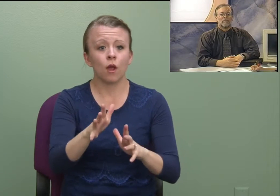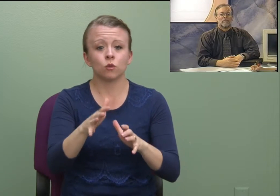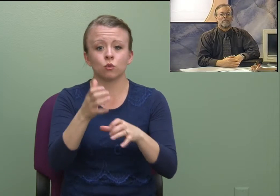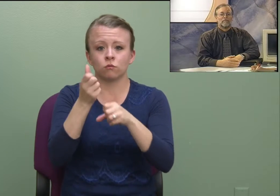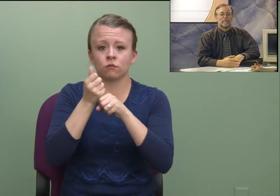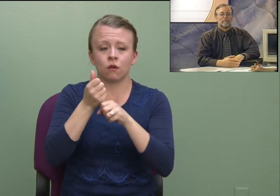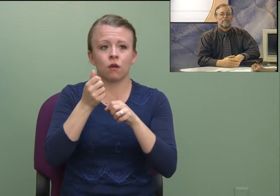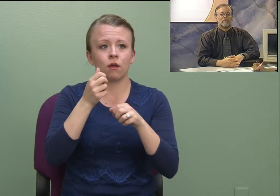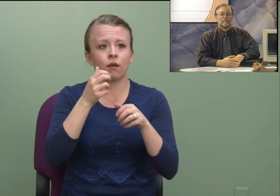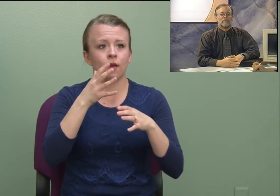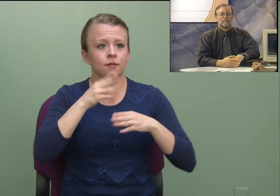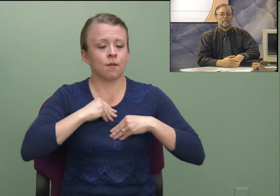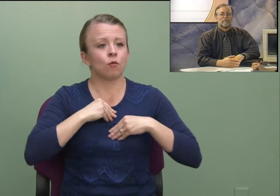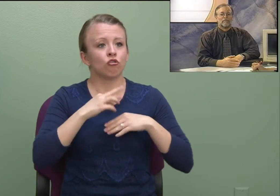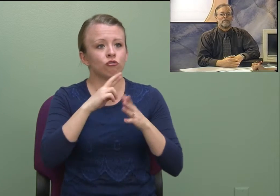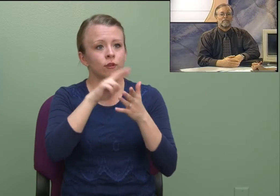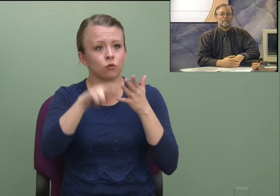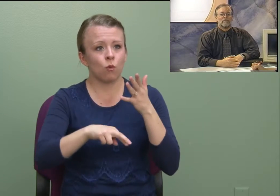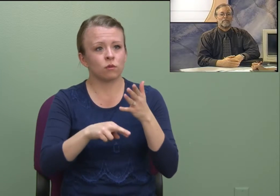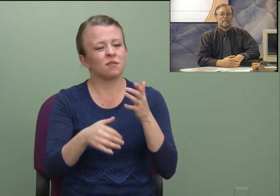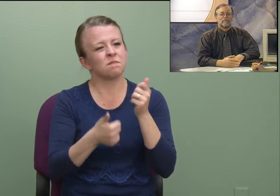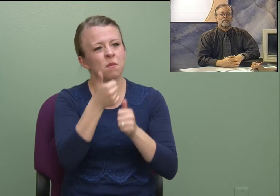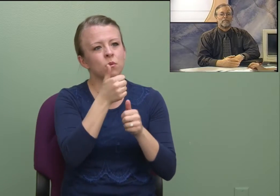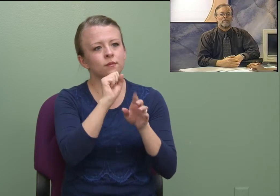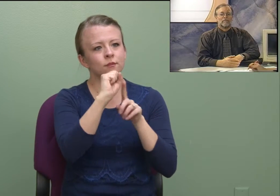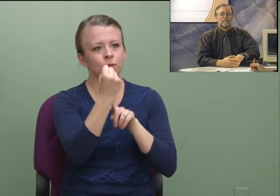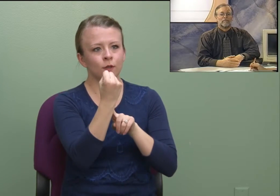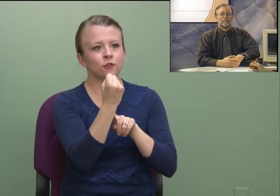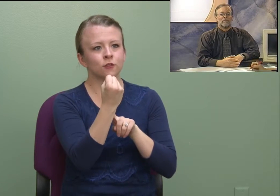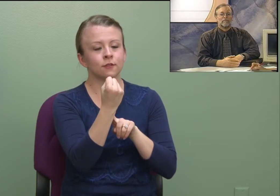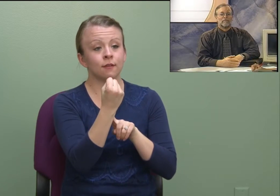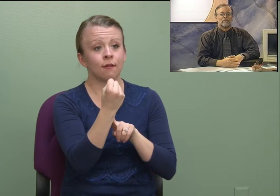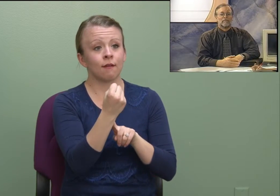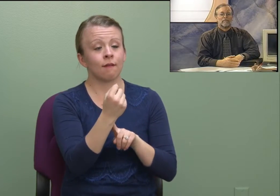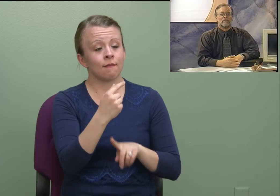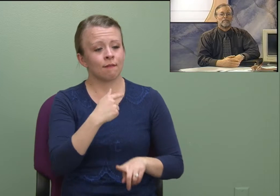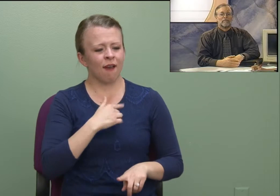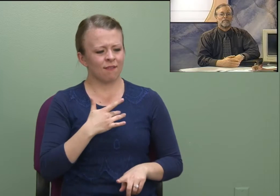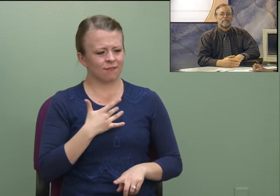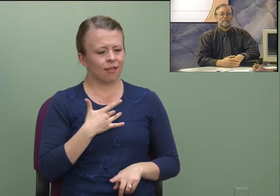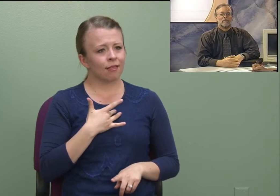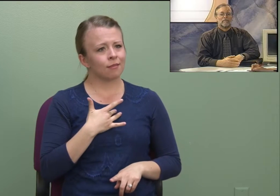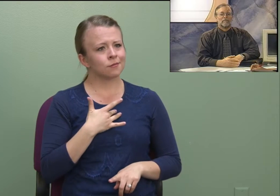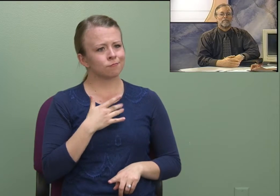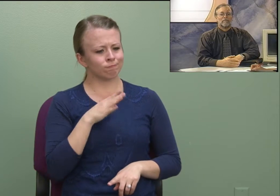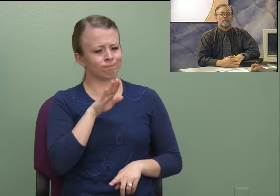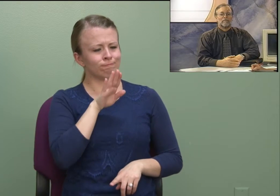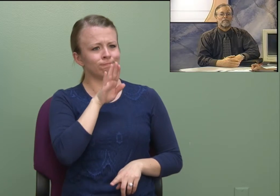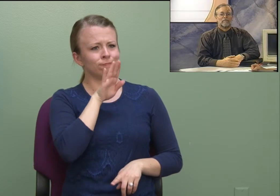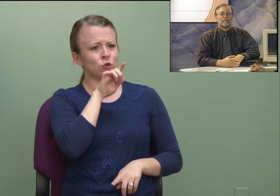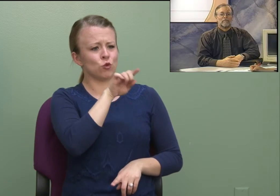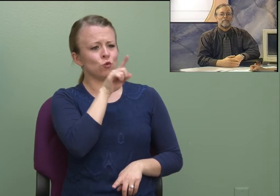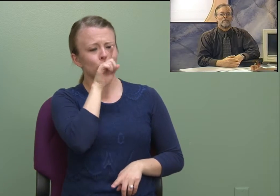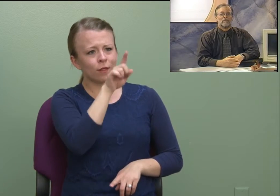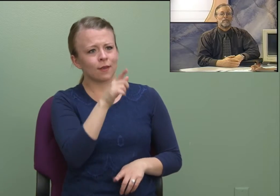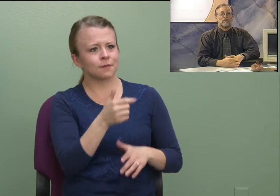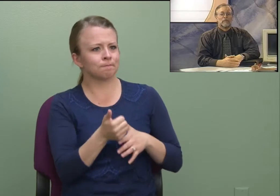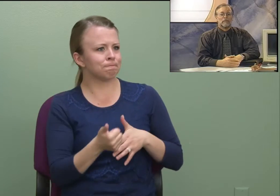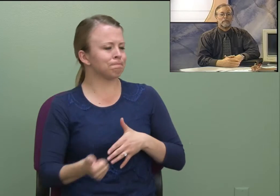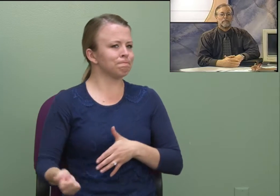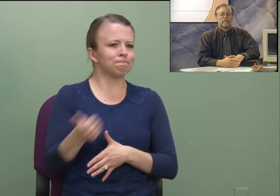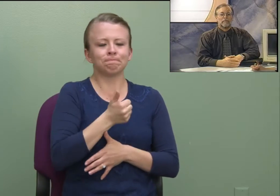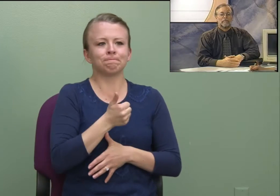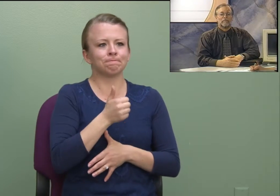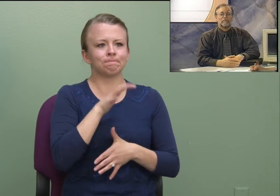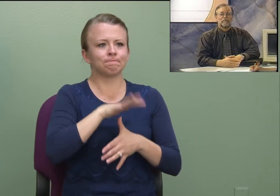results in most situations. And I feel like where you really did well in